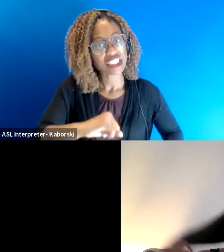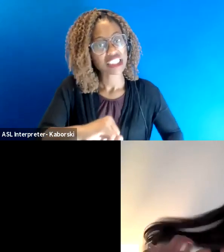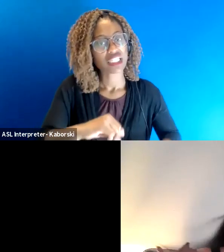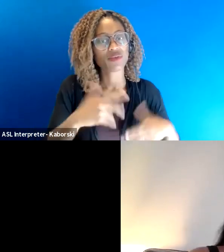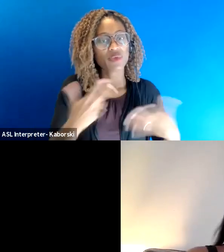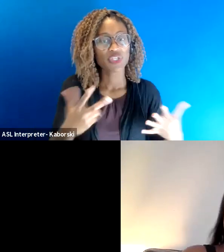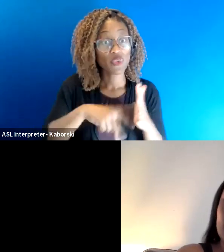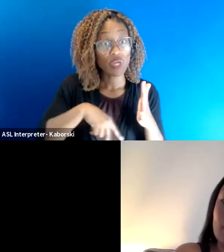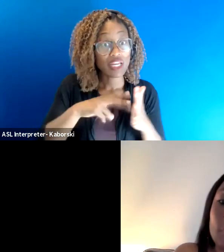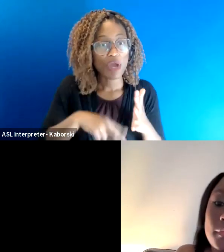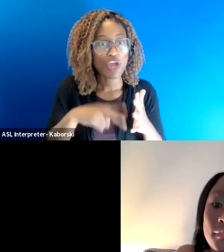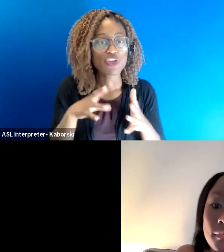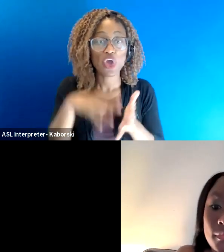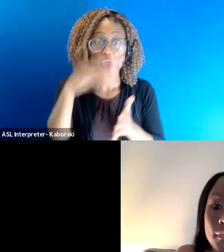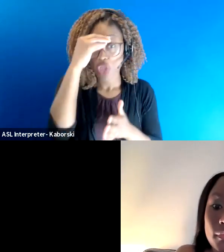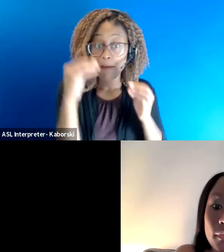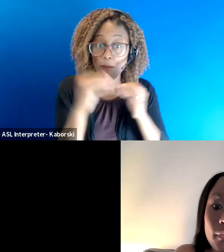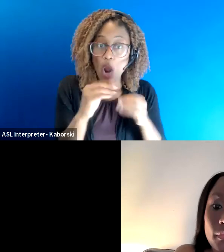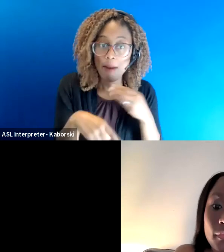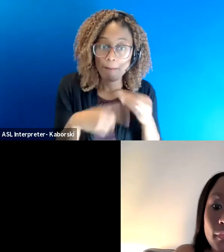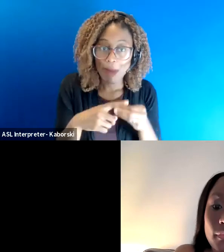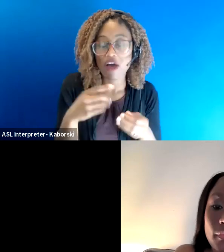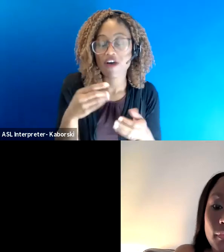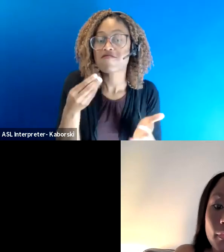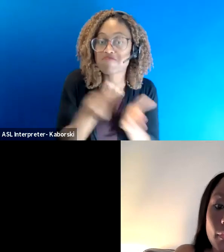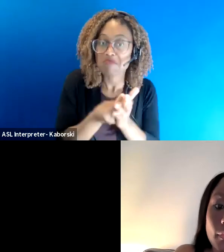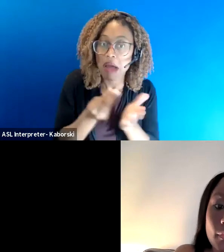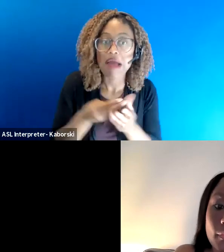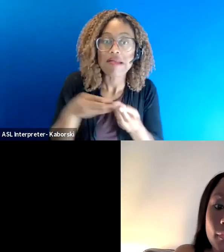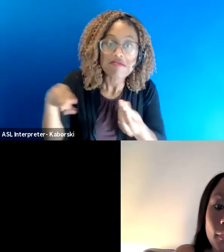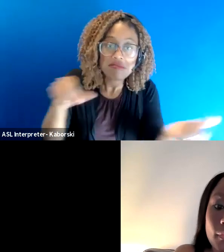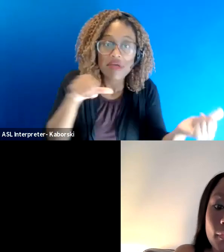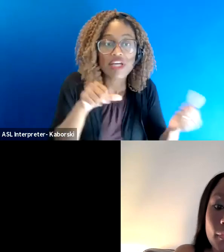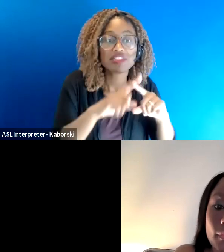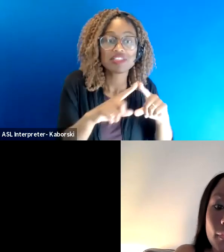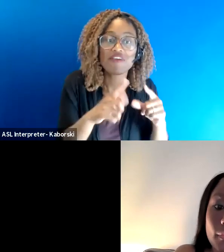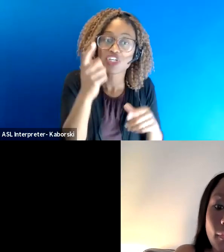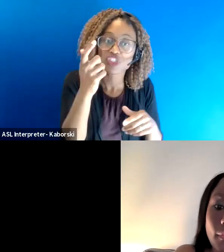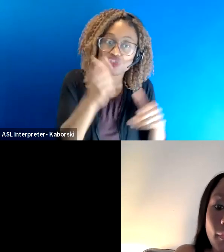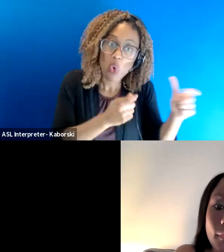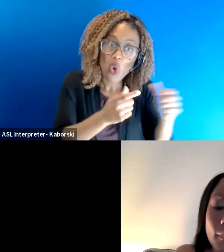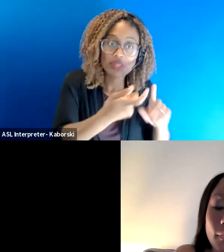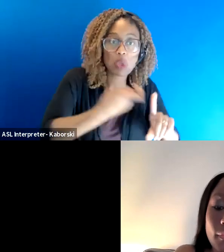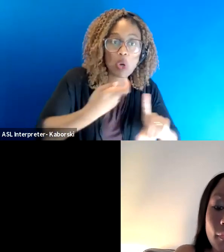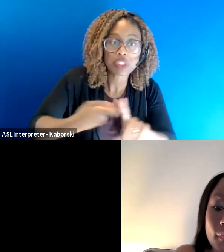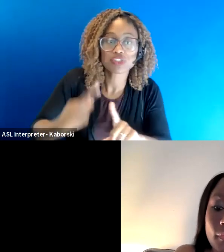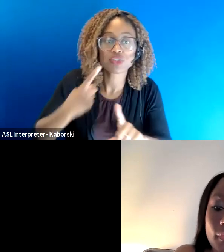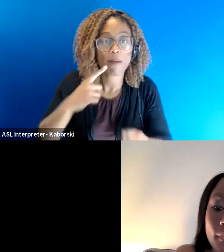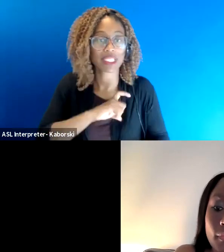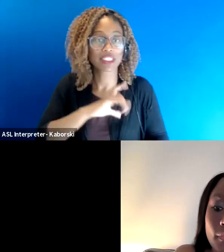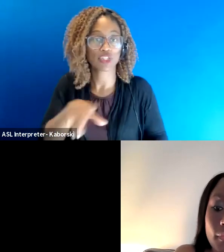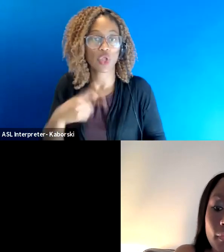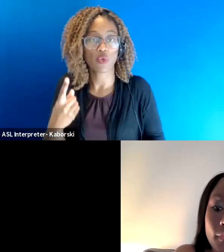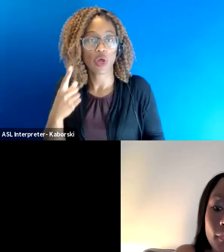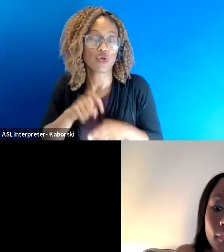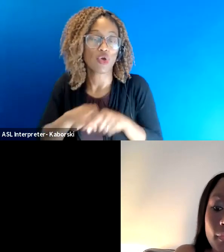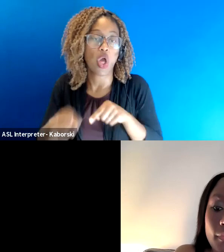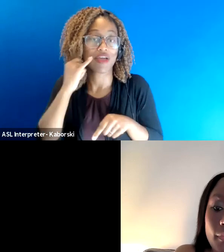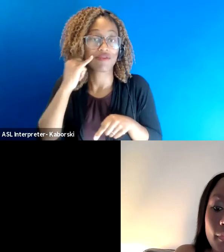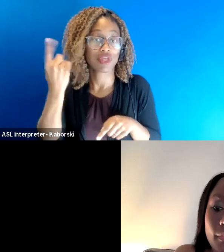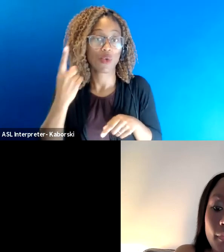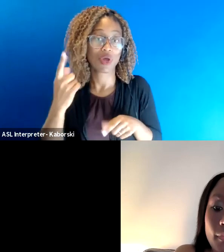read about it, you learn that it's more about allocating funds to different sources so that police aren't the only call if someone